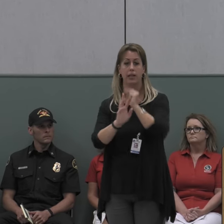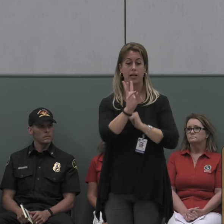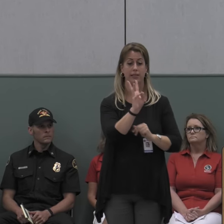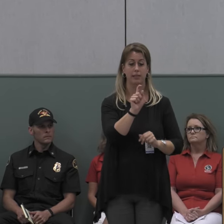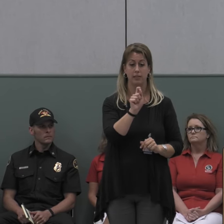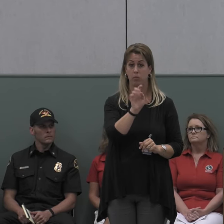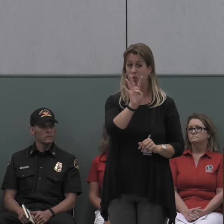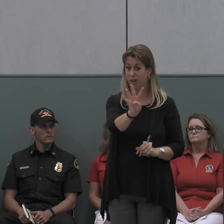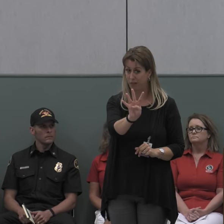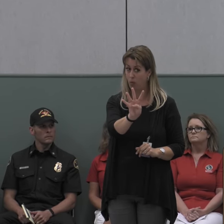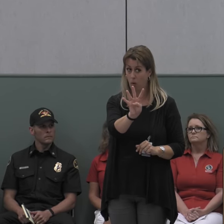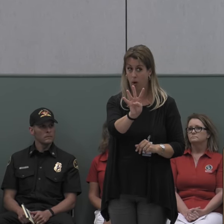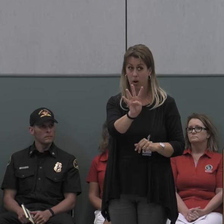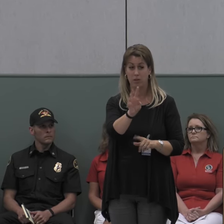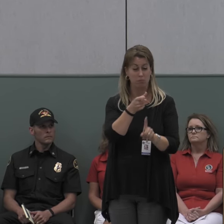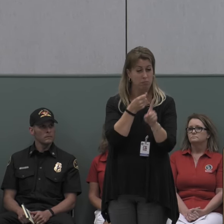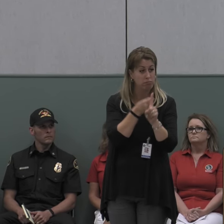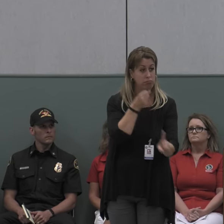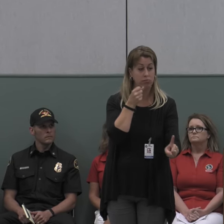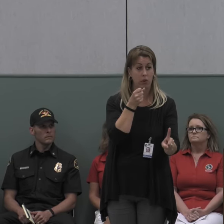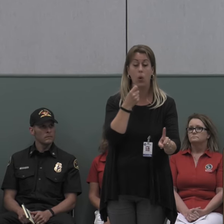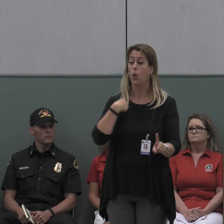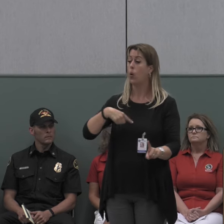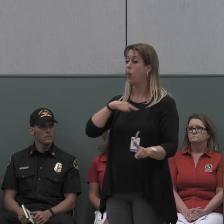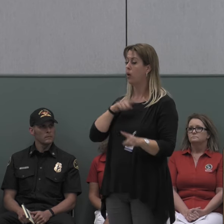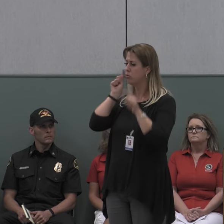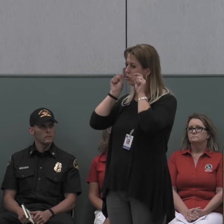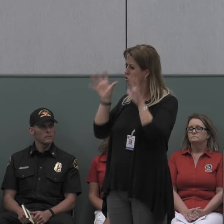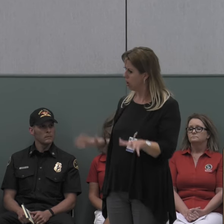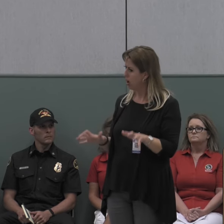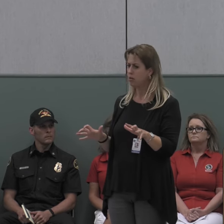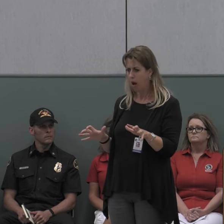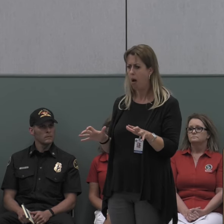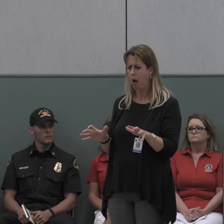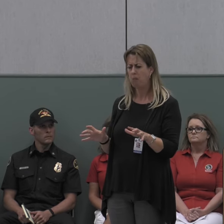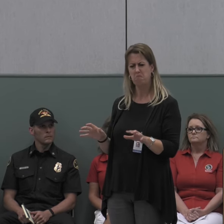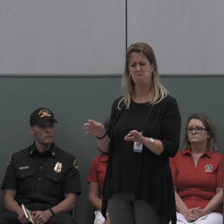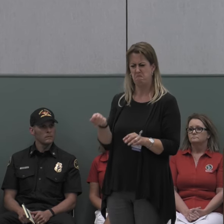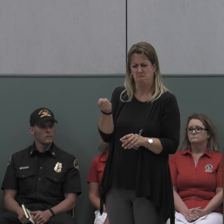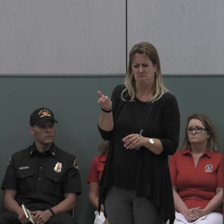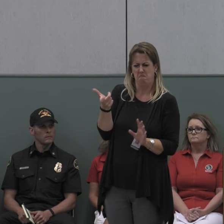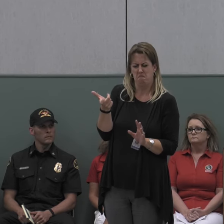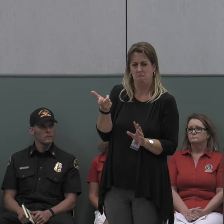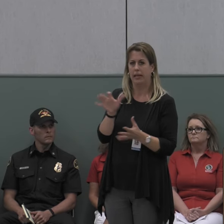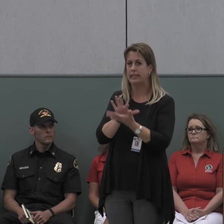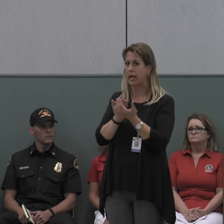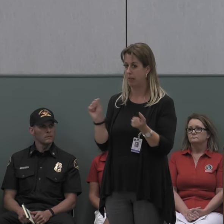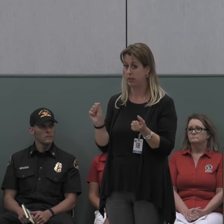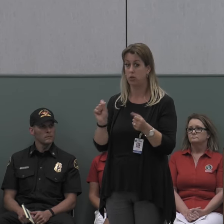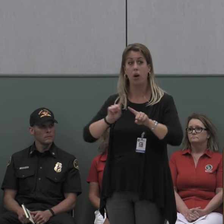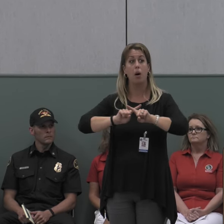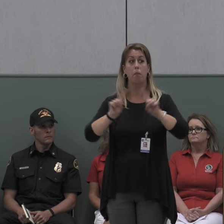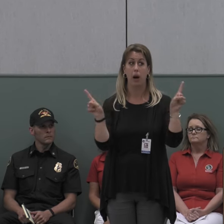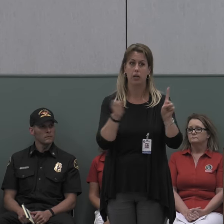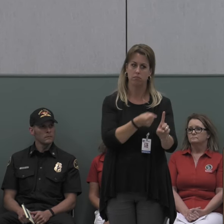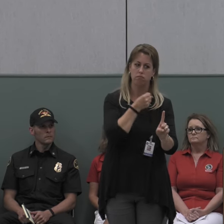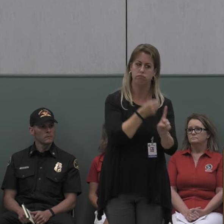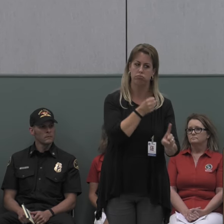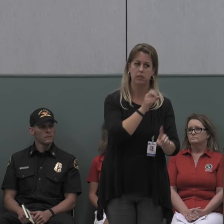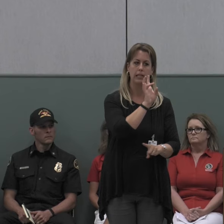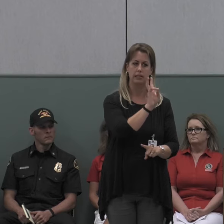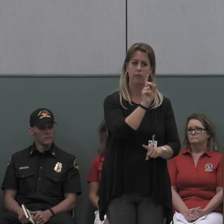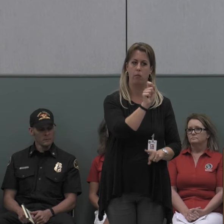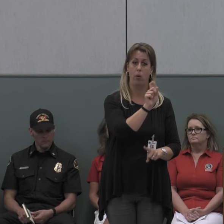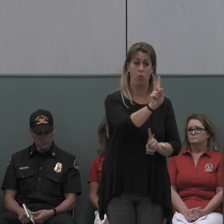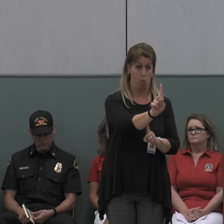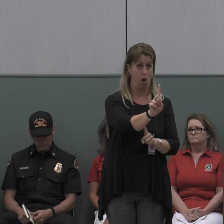There was little damage that wasn't there before the quake. After the 7.1, though, we pulled in enough employees.